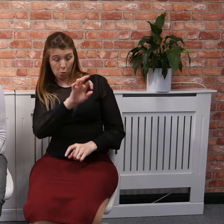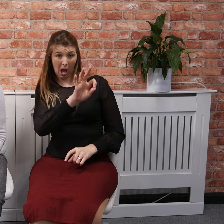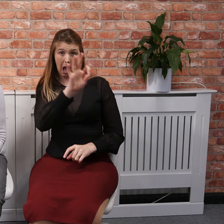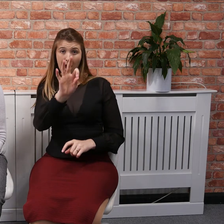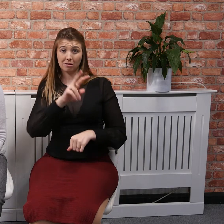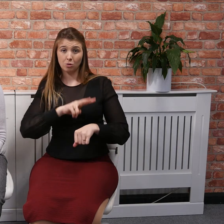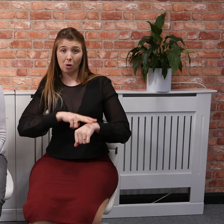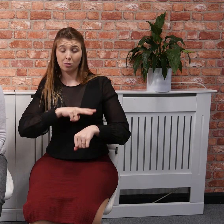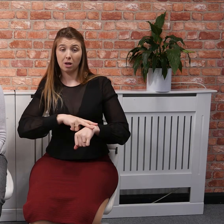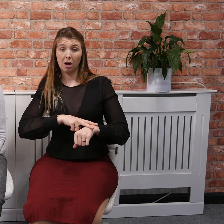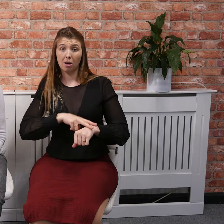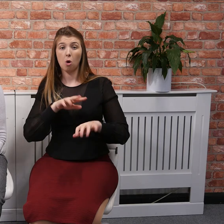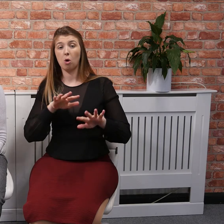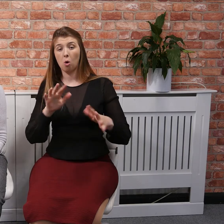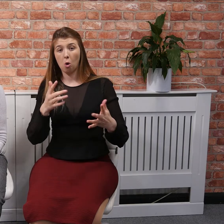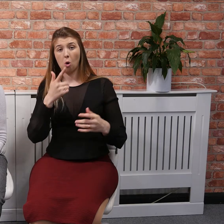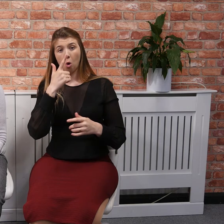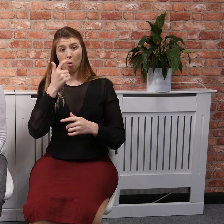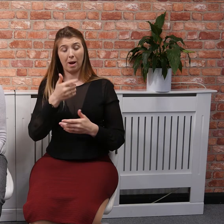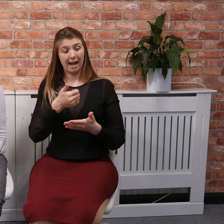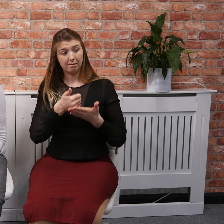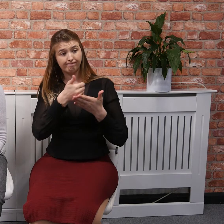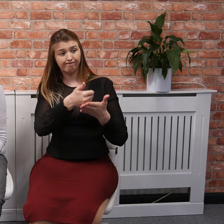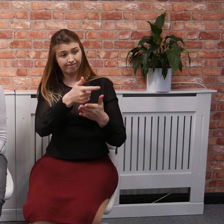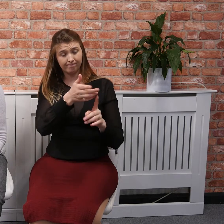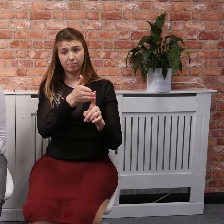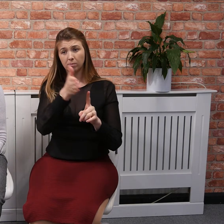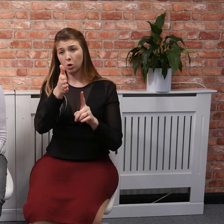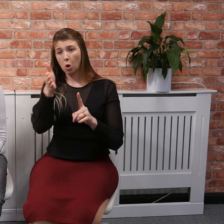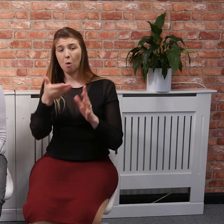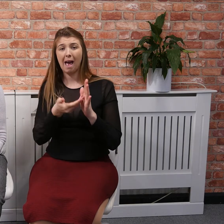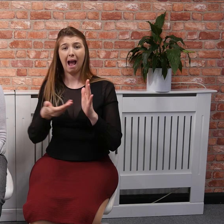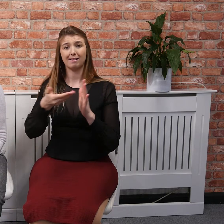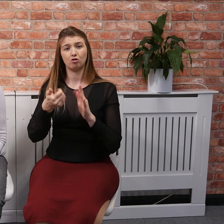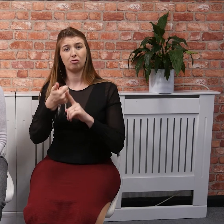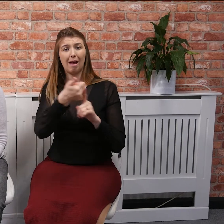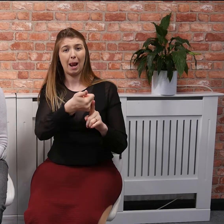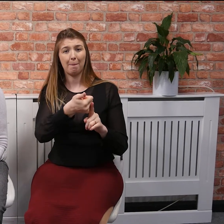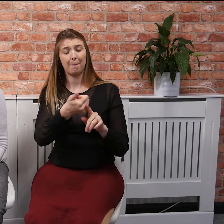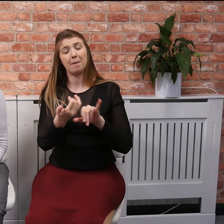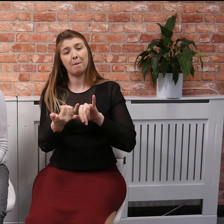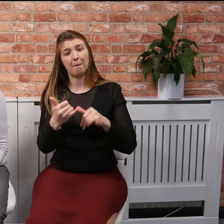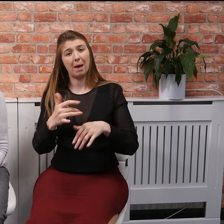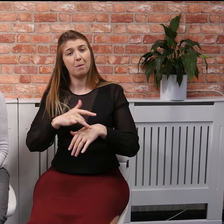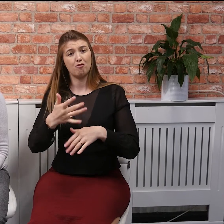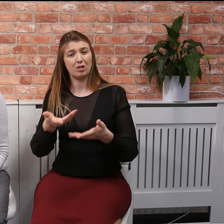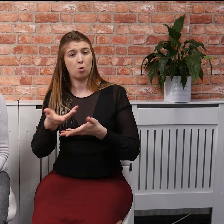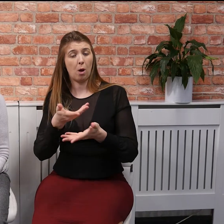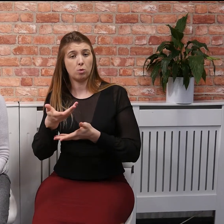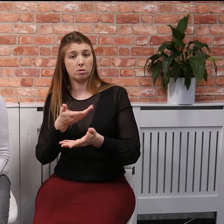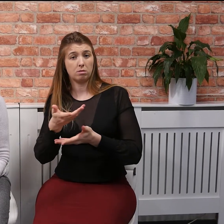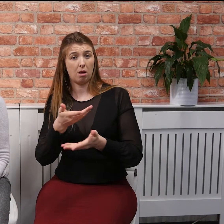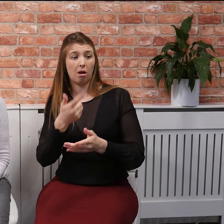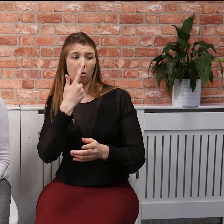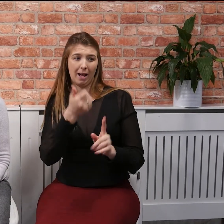people might be able to find extra help. For example, if they need professional counselling.